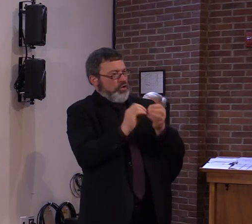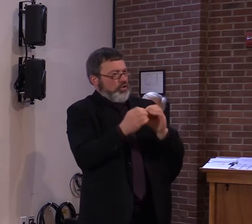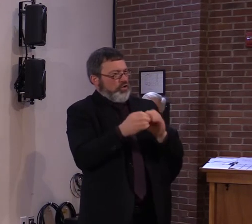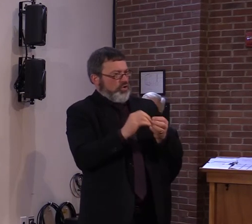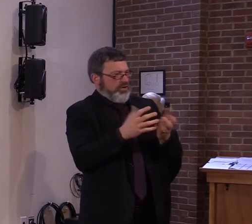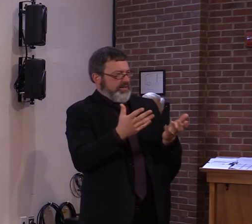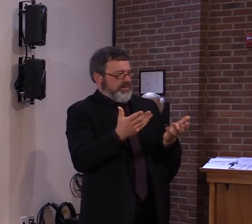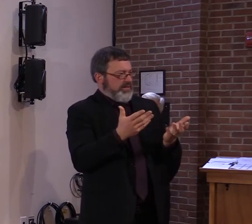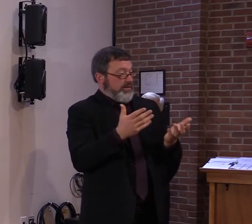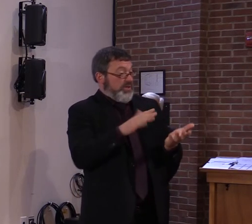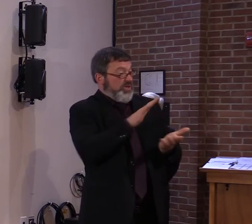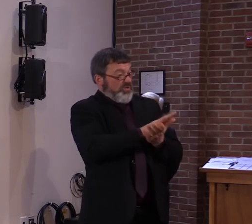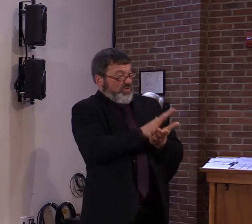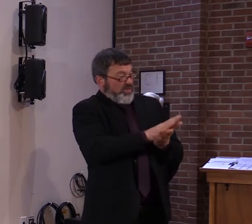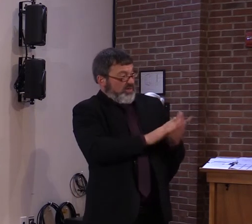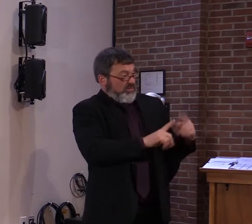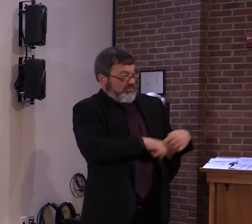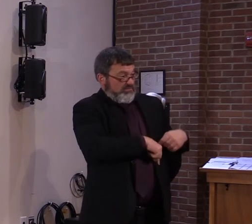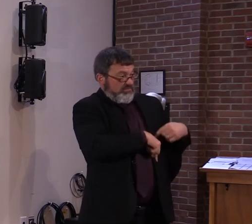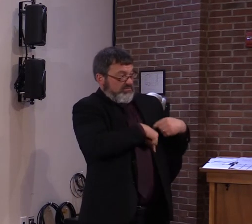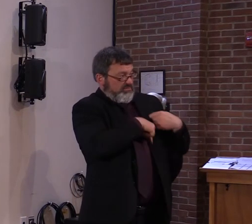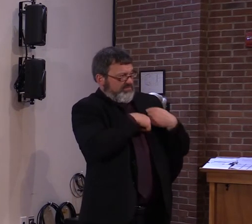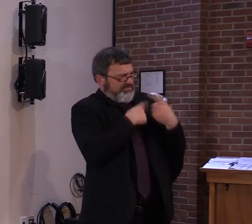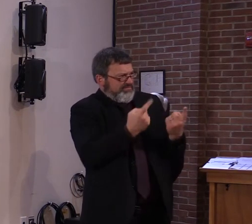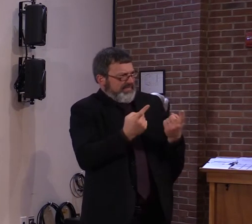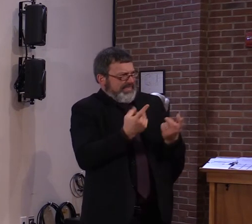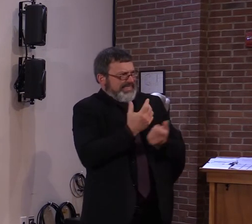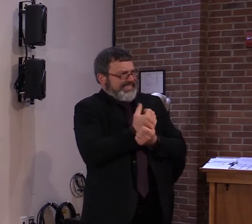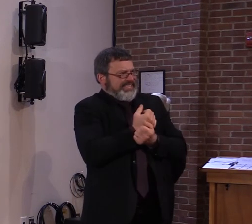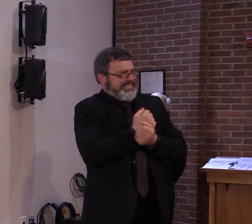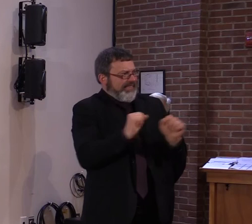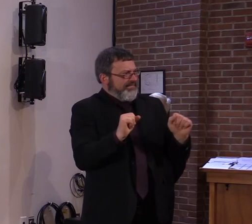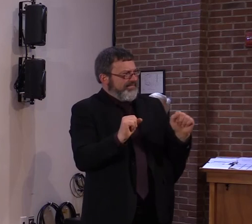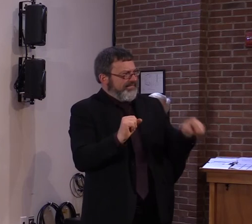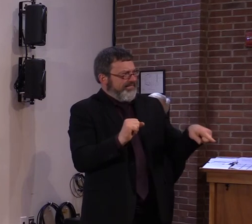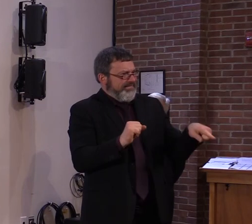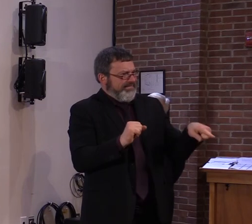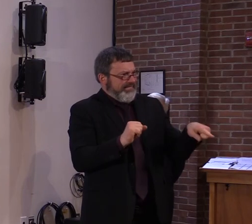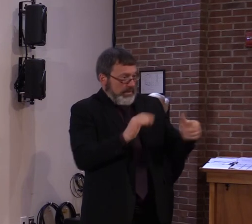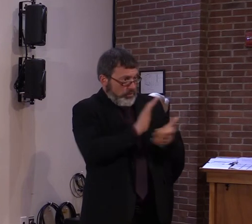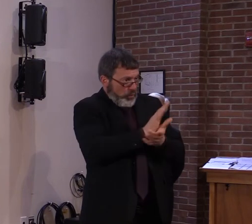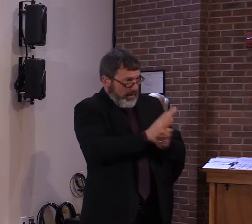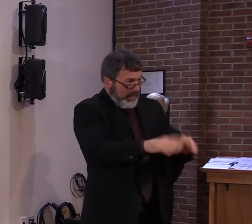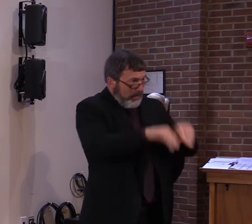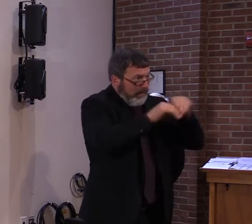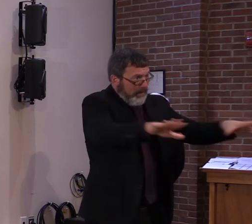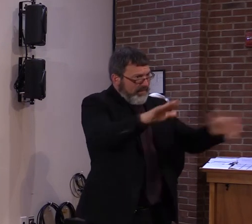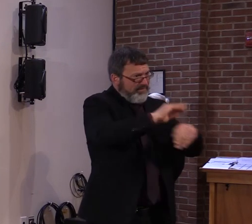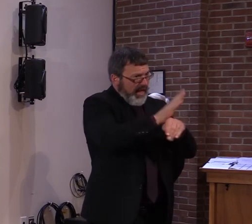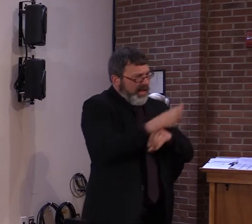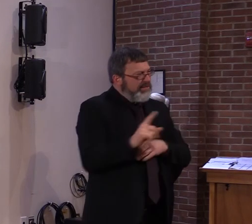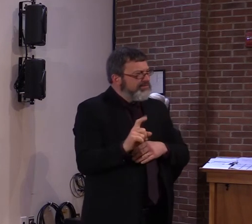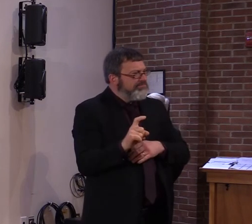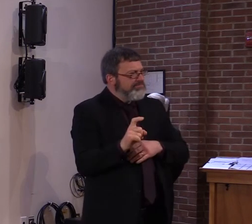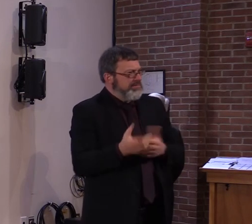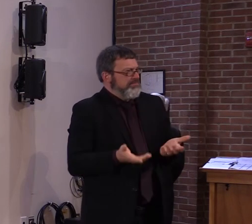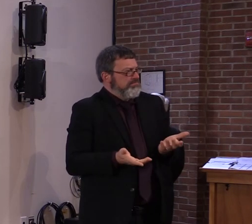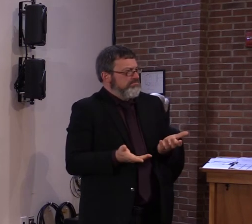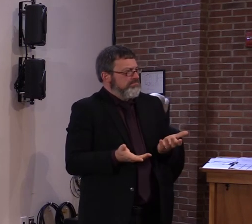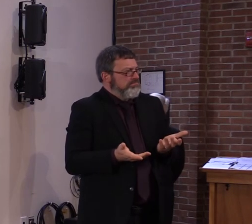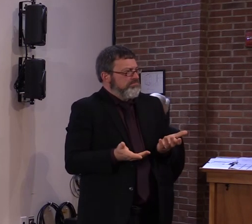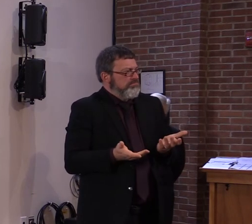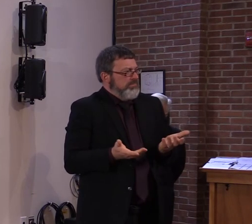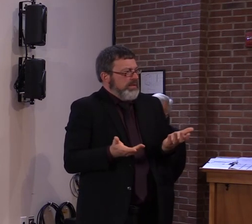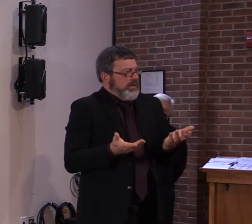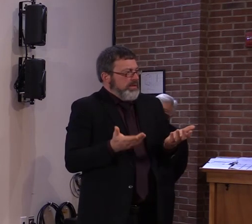spread of the virus. We do have data that indicates that the cause of what we're dealing with in the last several weeks is directly related to gathering.